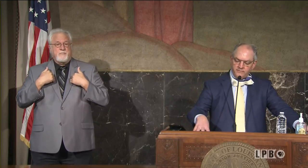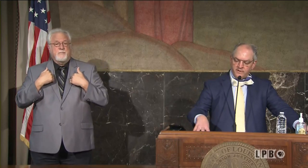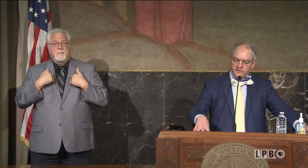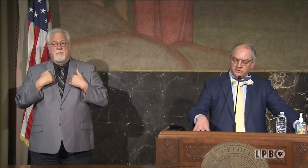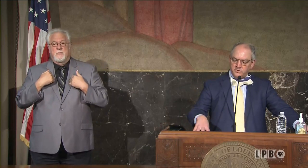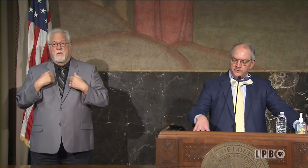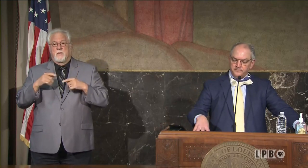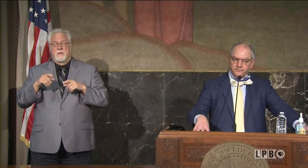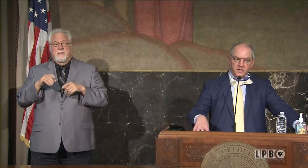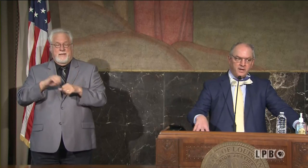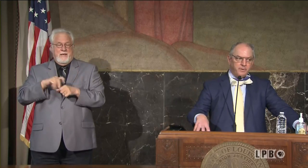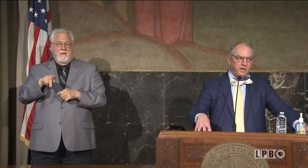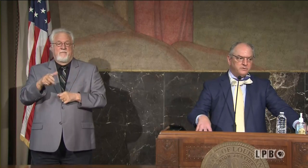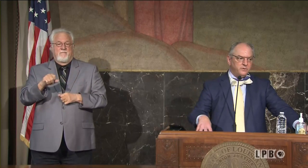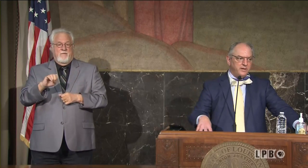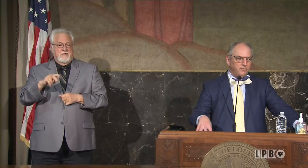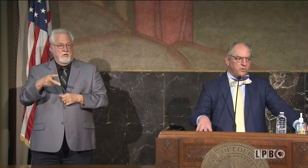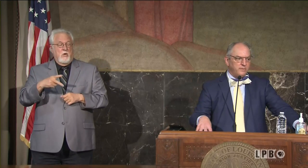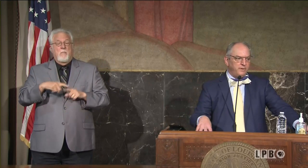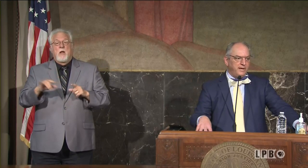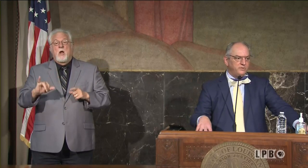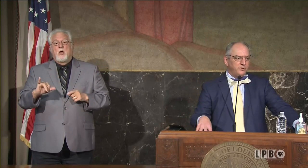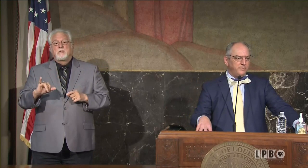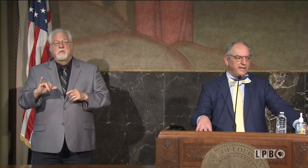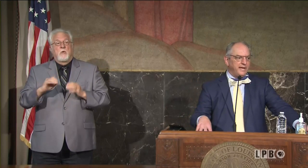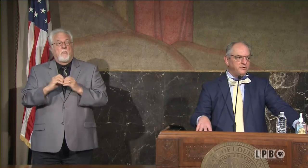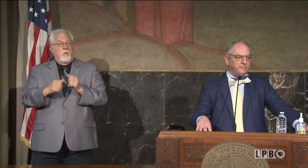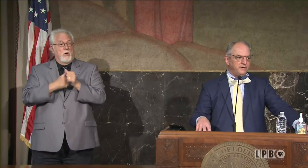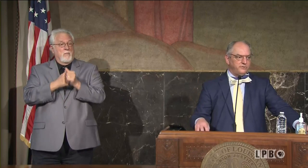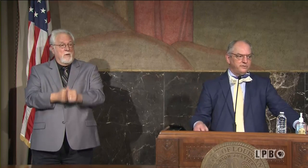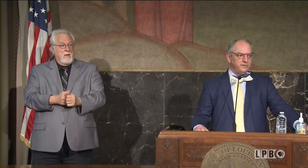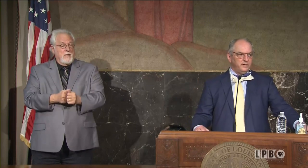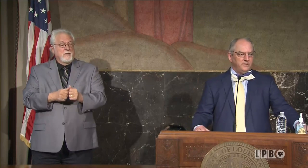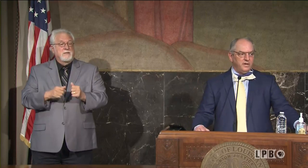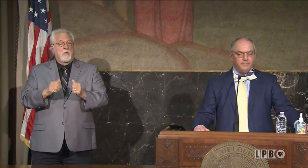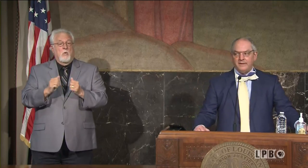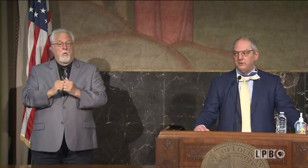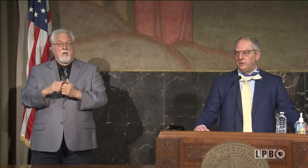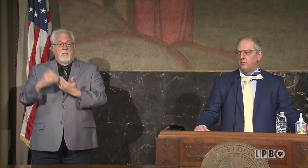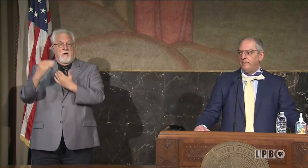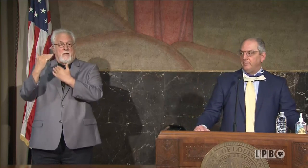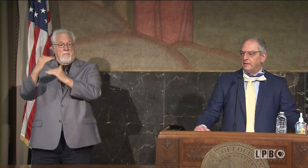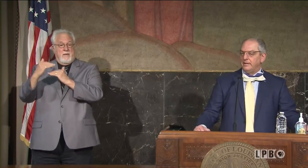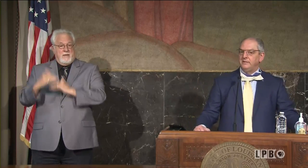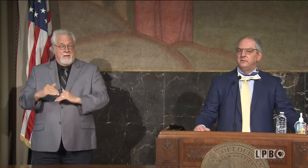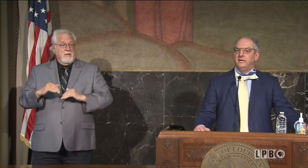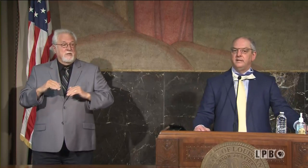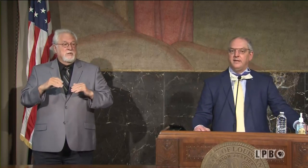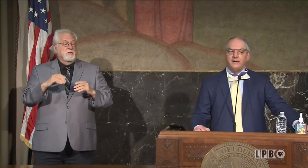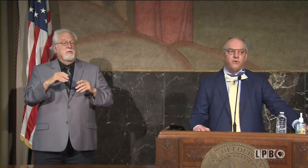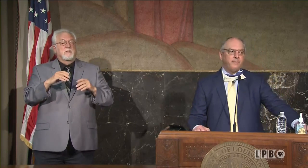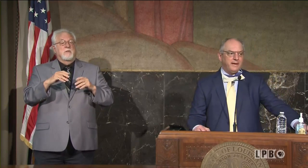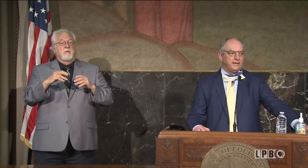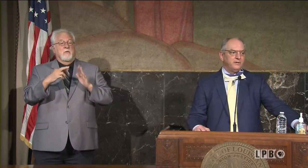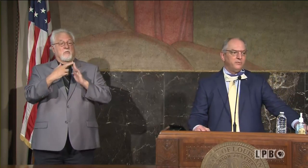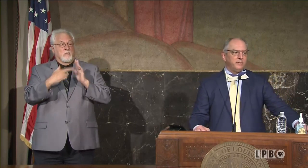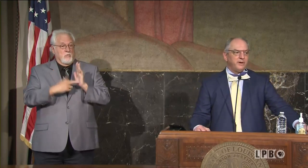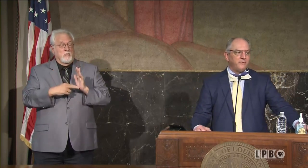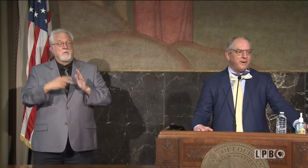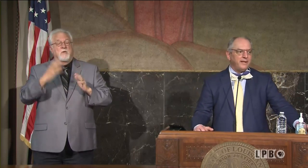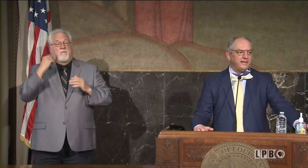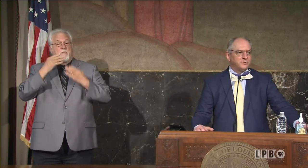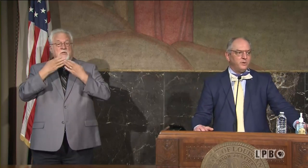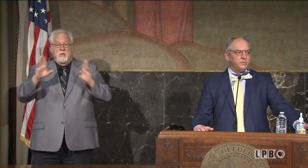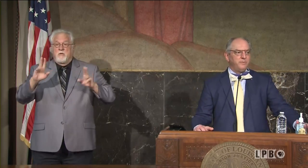we are in phase 2, but also get more compliance with the mitigation measures by the general public, things that everybody can do.